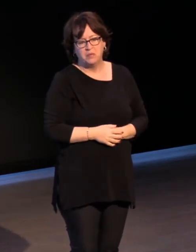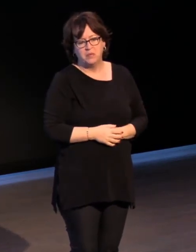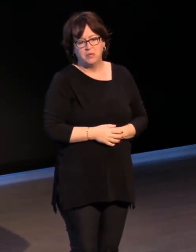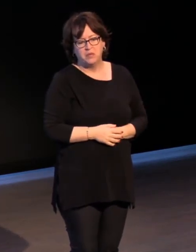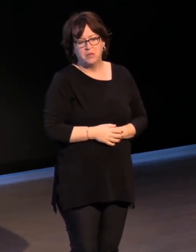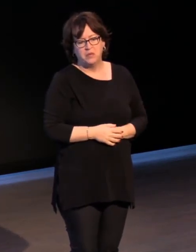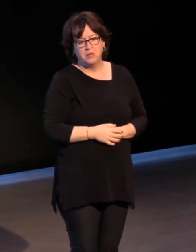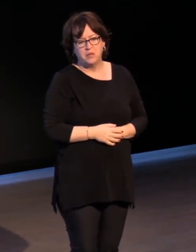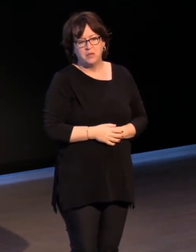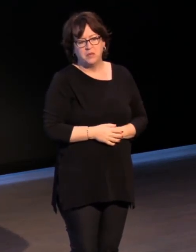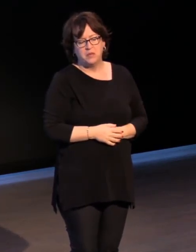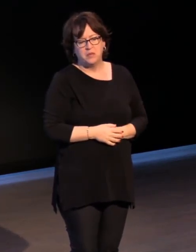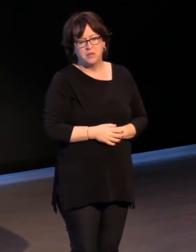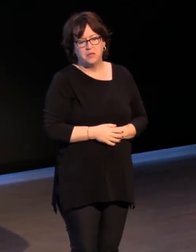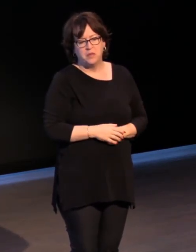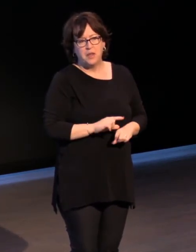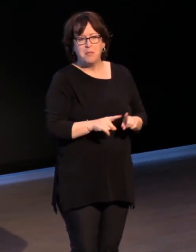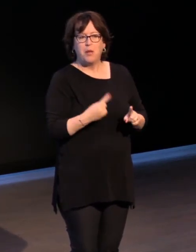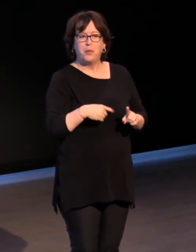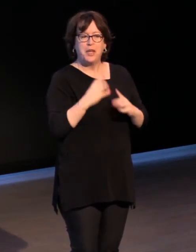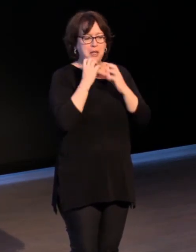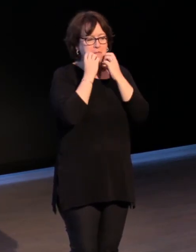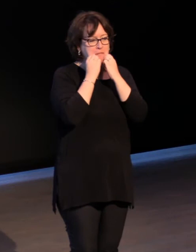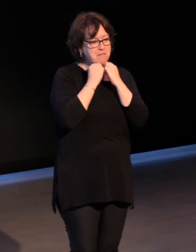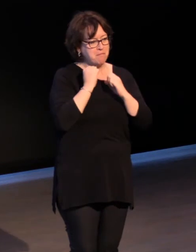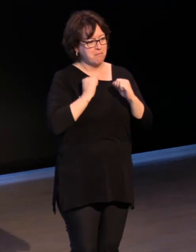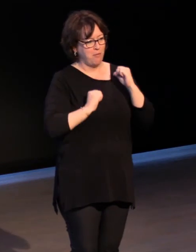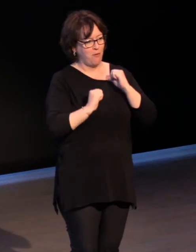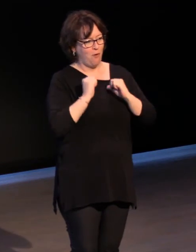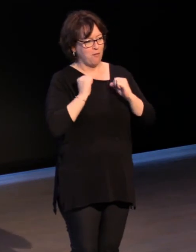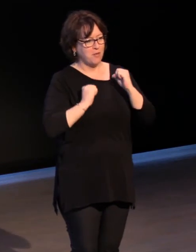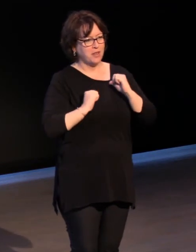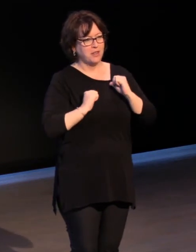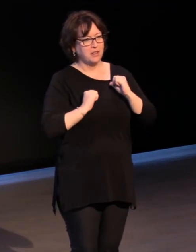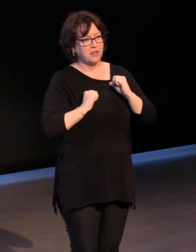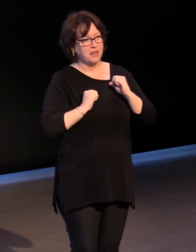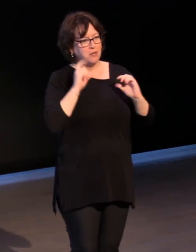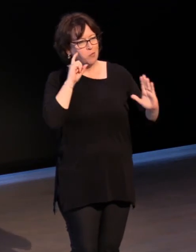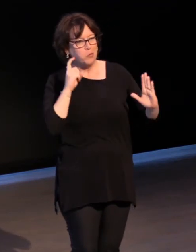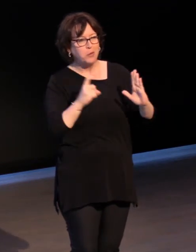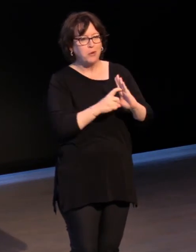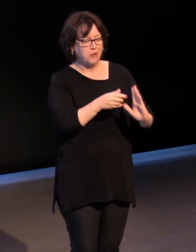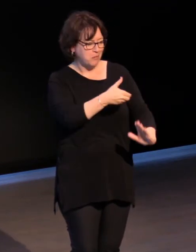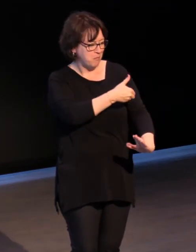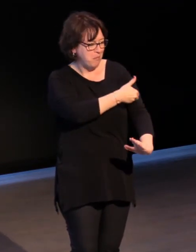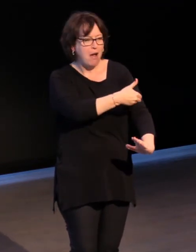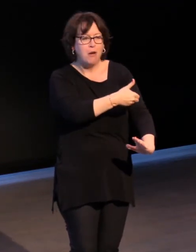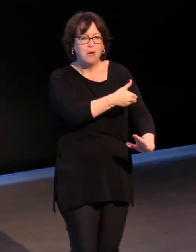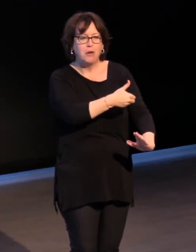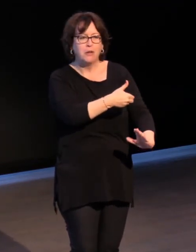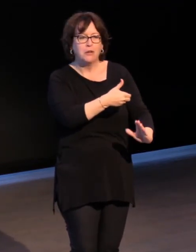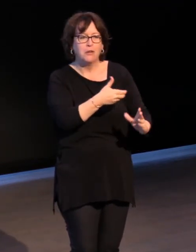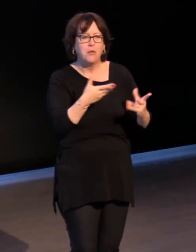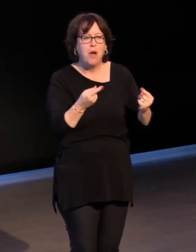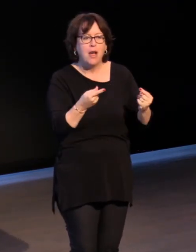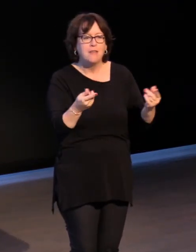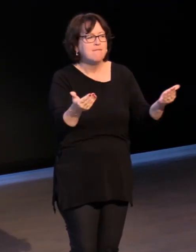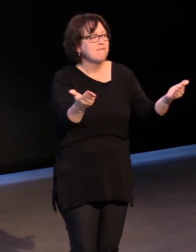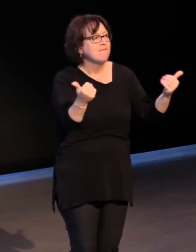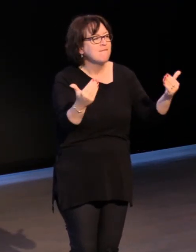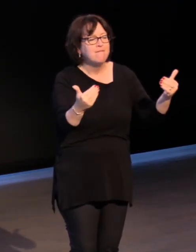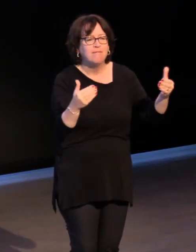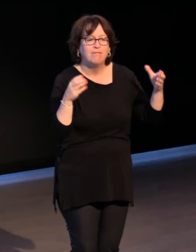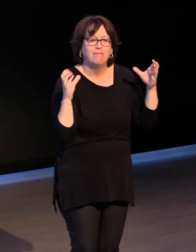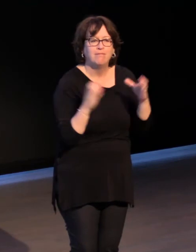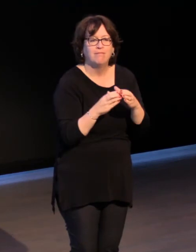But we witnessed the power of performing arts to bring people together. And we challenged the status